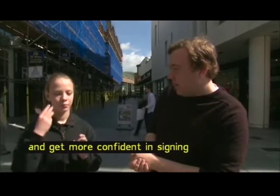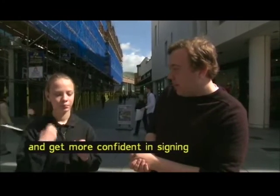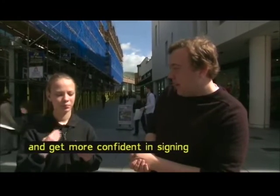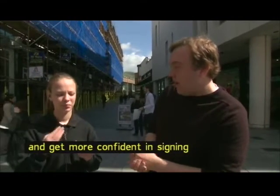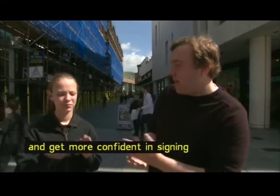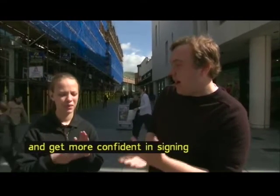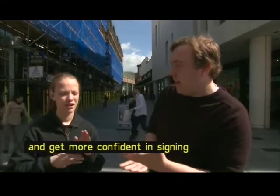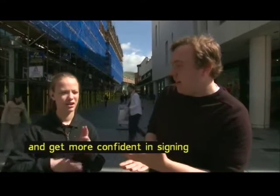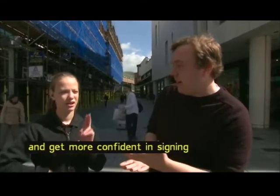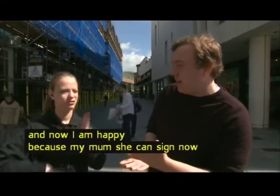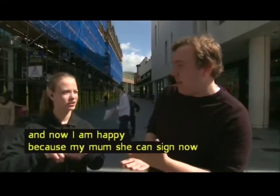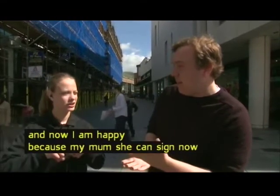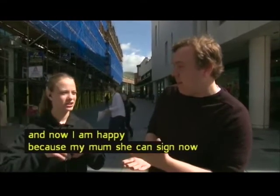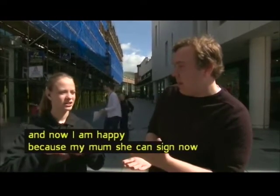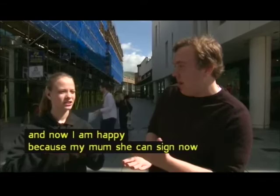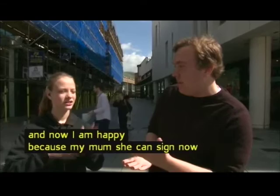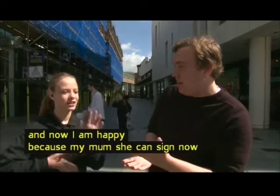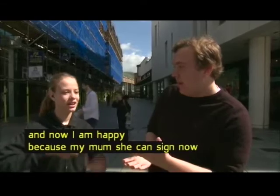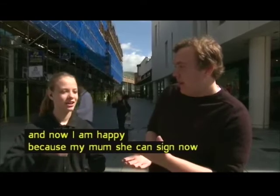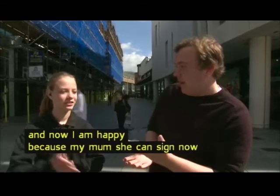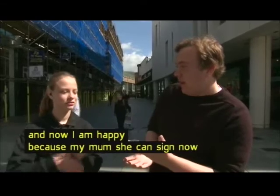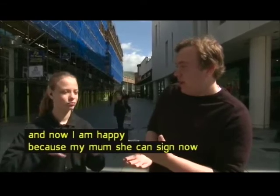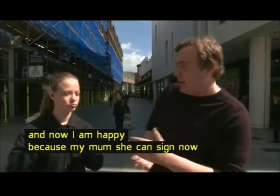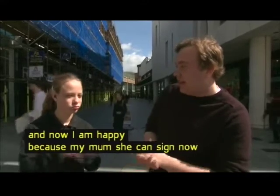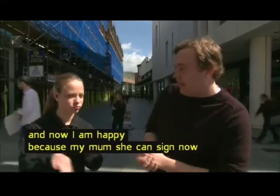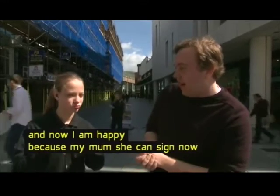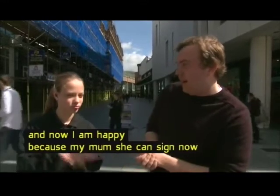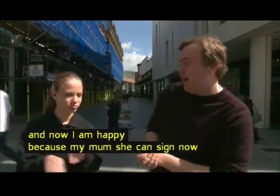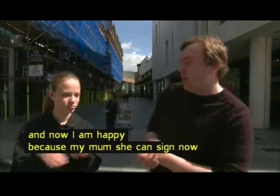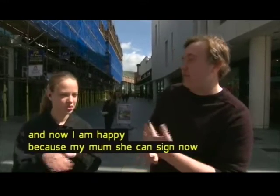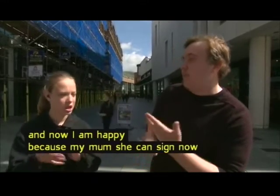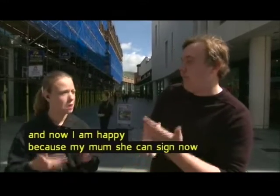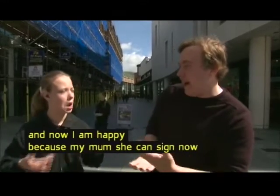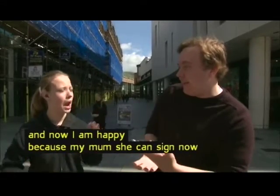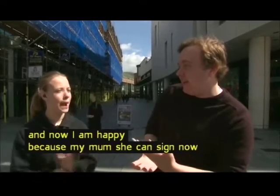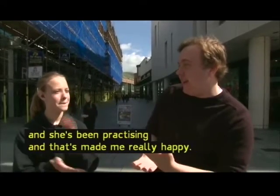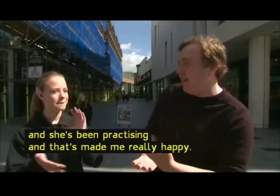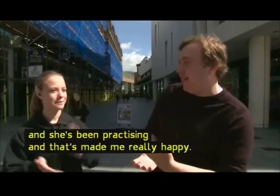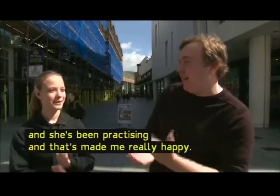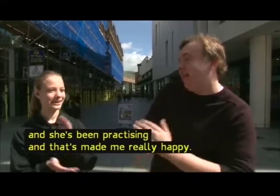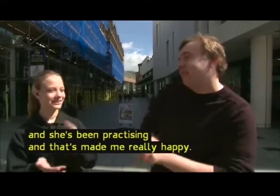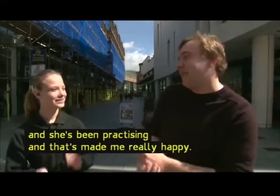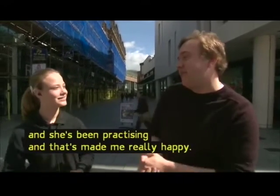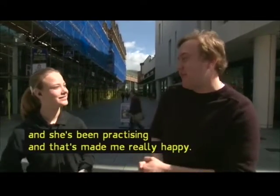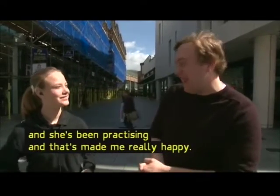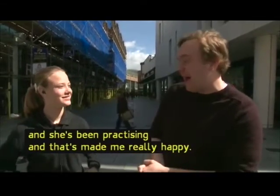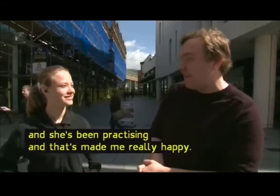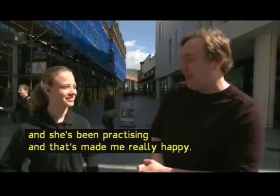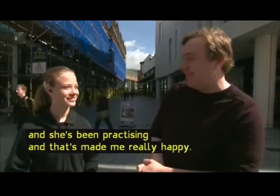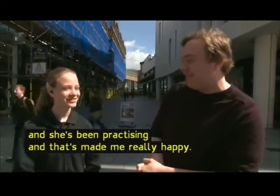And now I'm happy because my mum, she can sign now, and she's been practicing, and now that's made me really happy. There